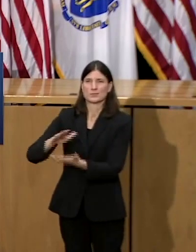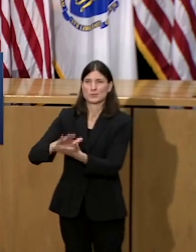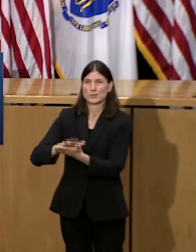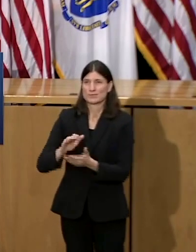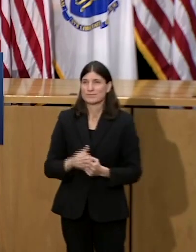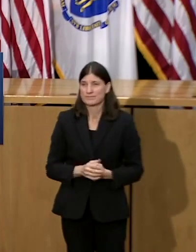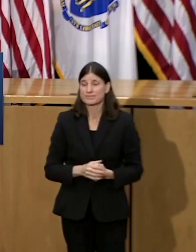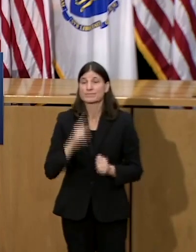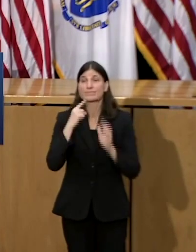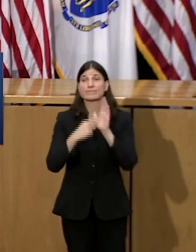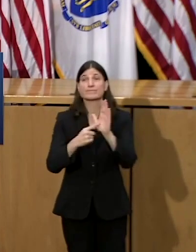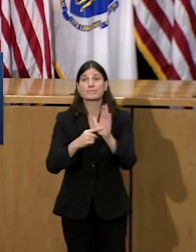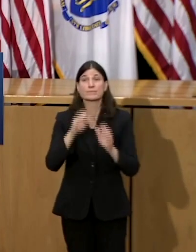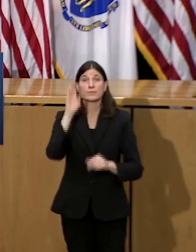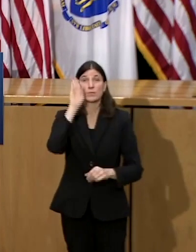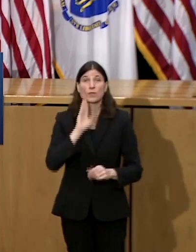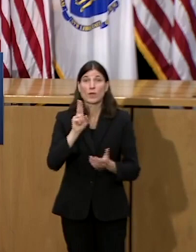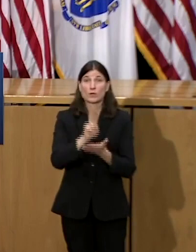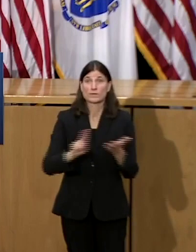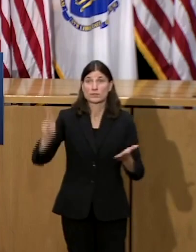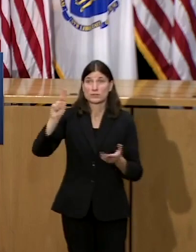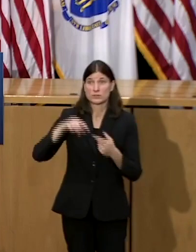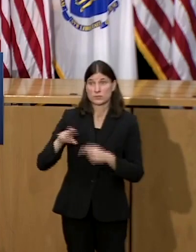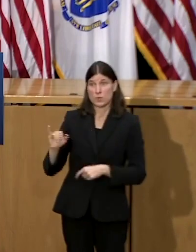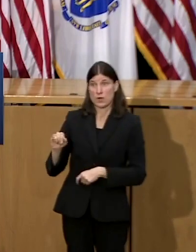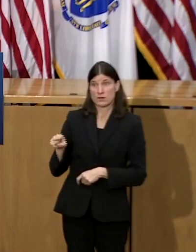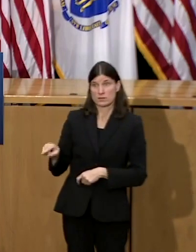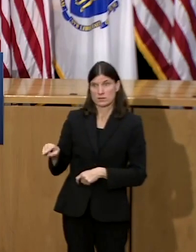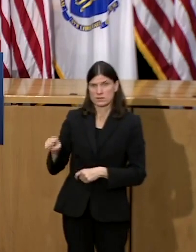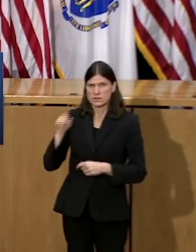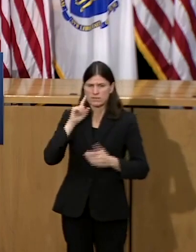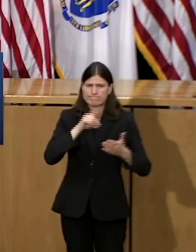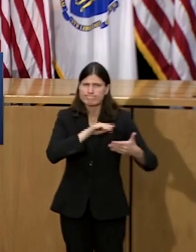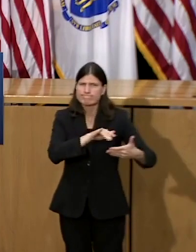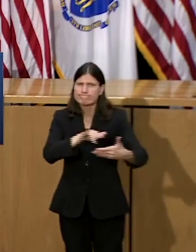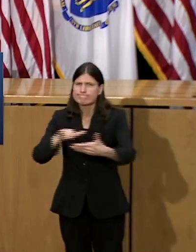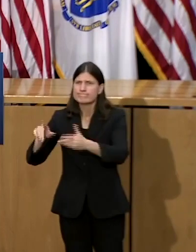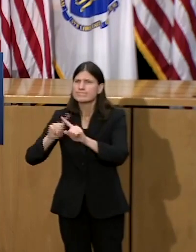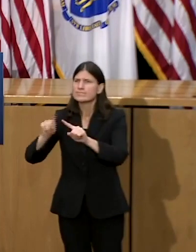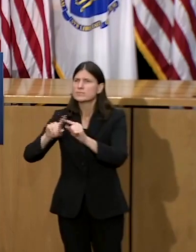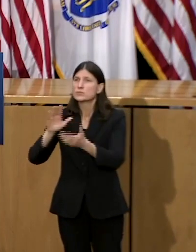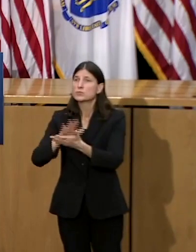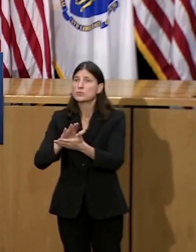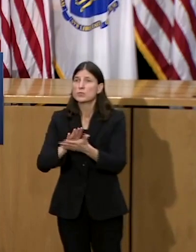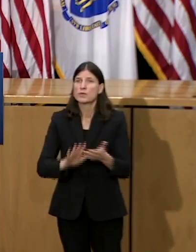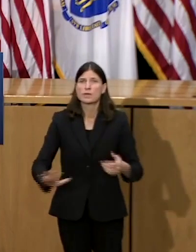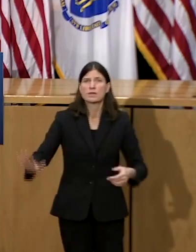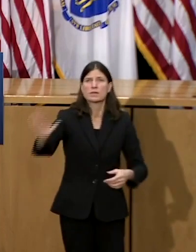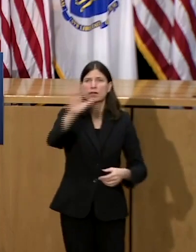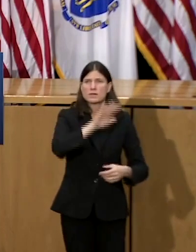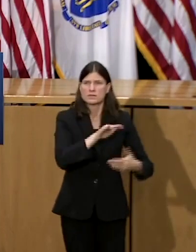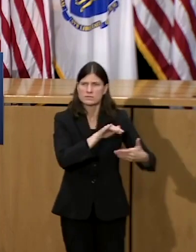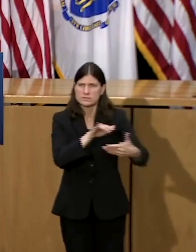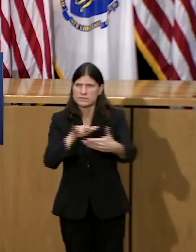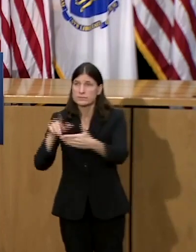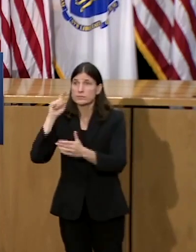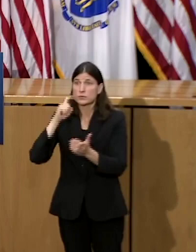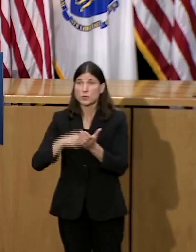school response data dashboard. It found extremely low levels of infection among students and teachers across the